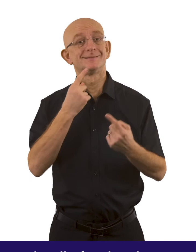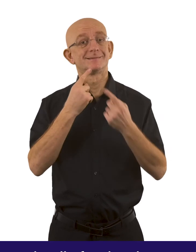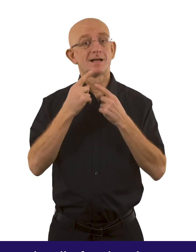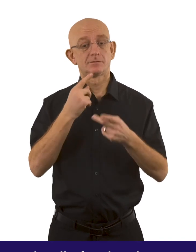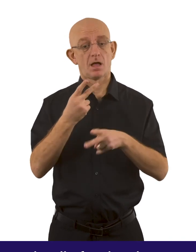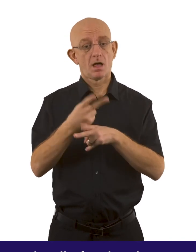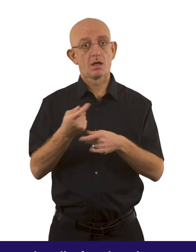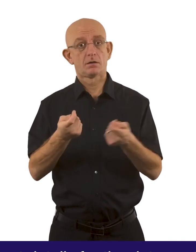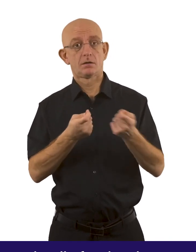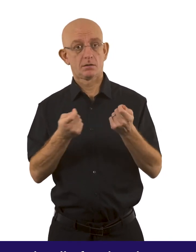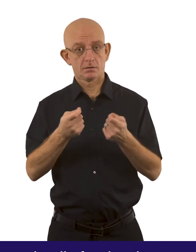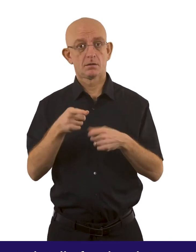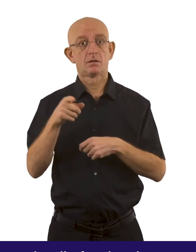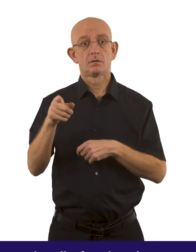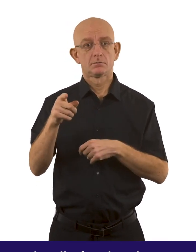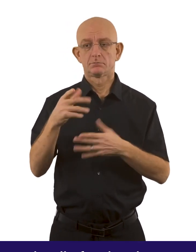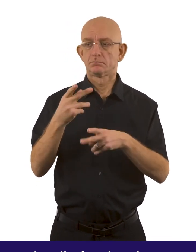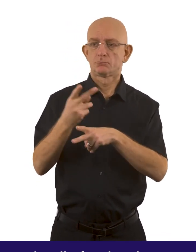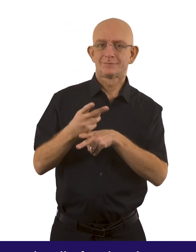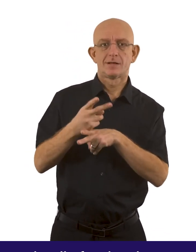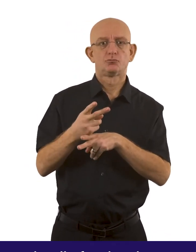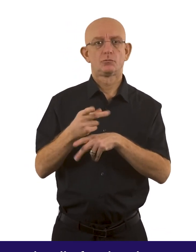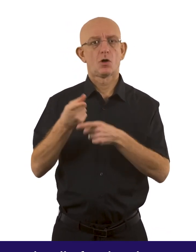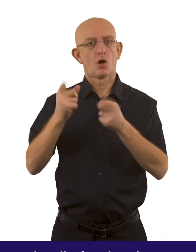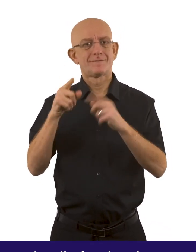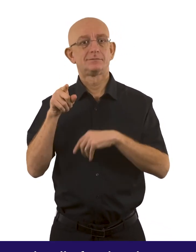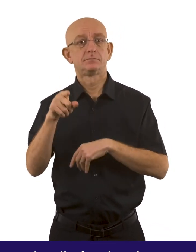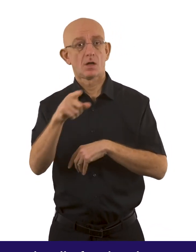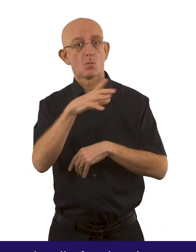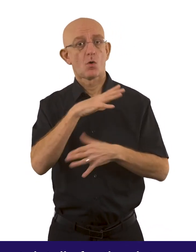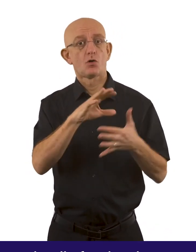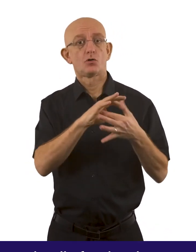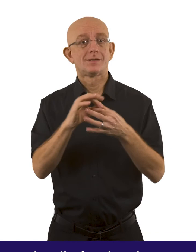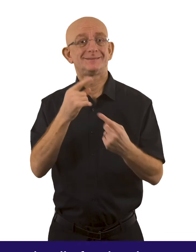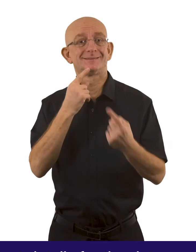The contact details for the data controller's data protection officer are